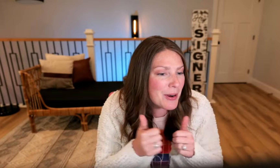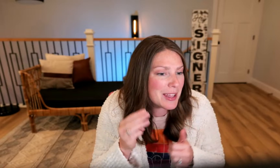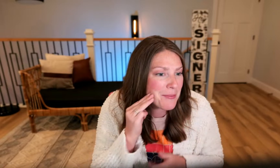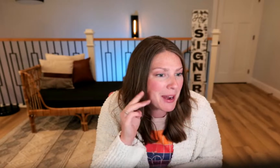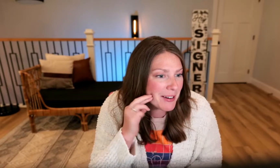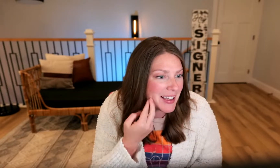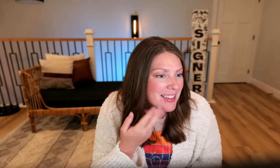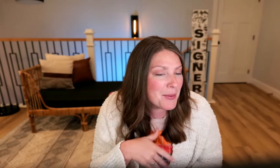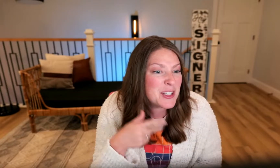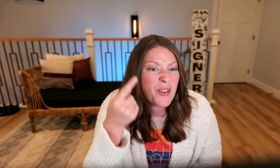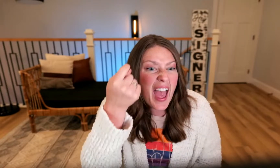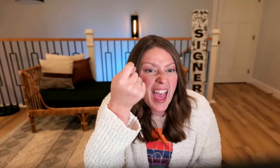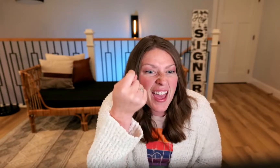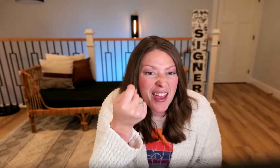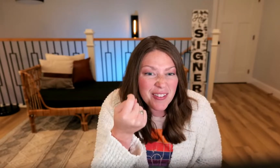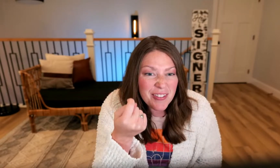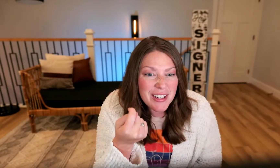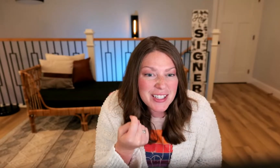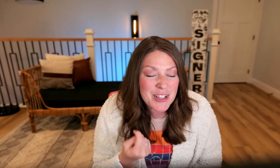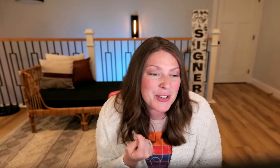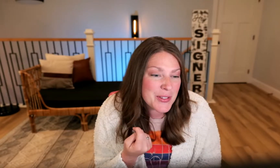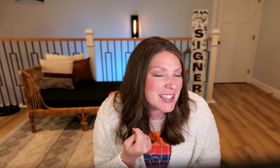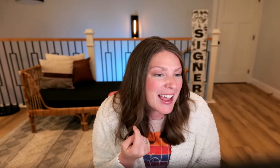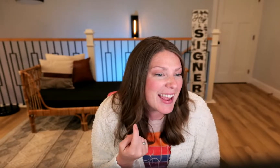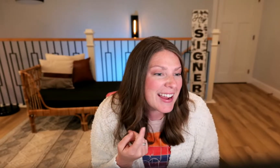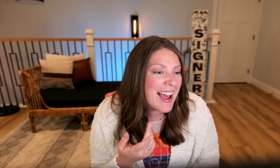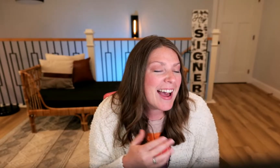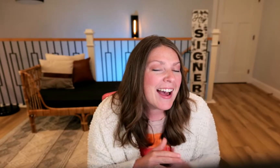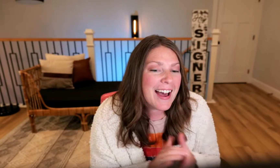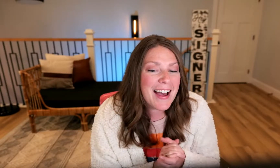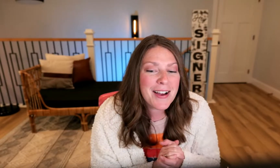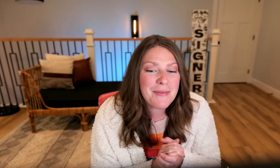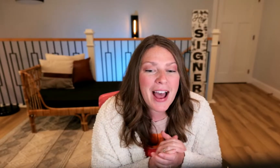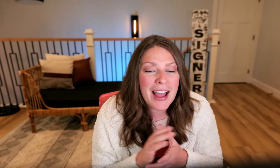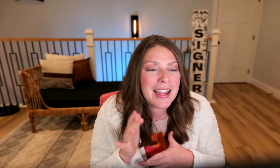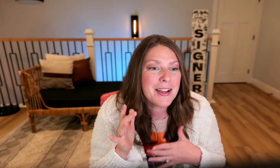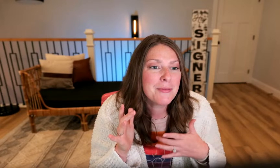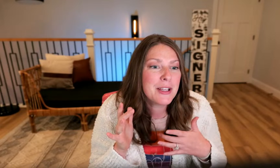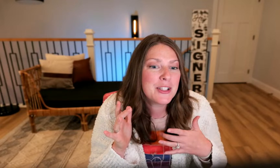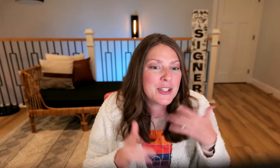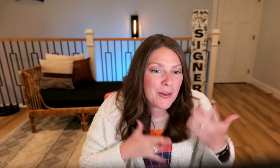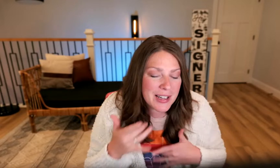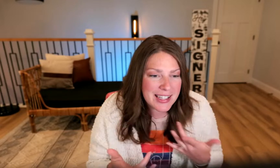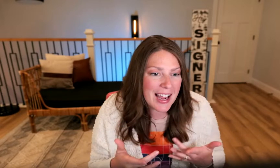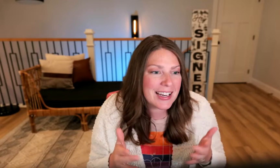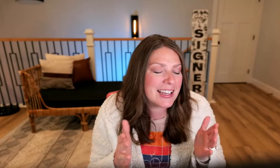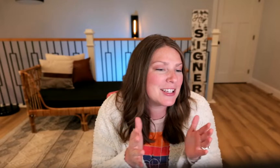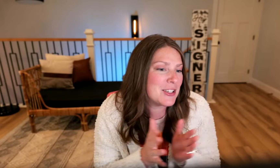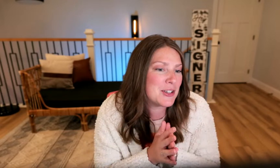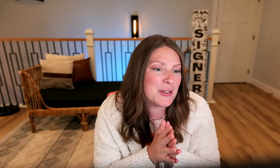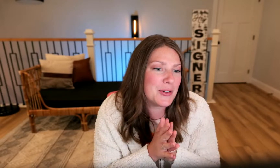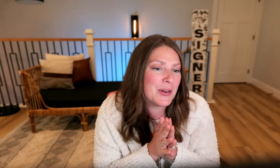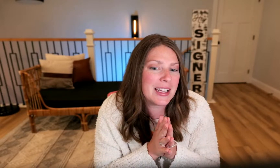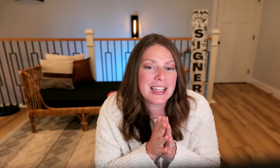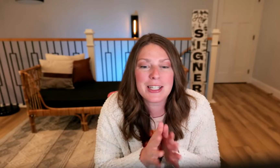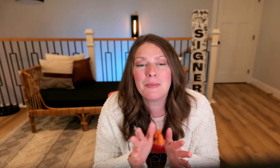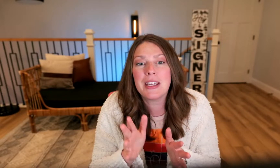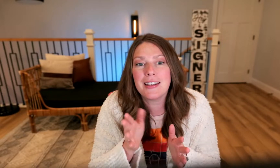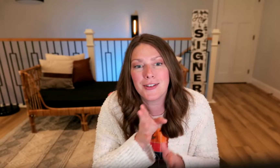with Meredith that we do every Tuesday. I am so excited to get to be